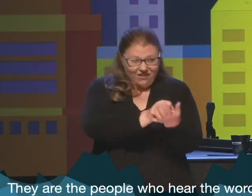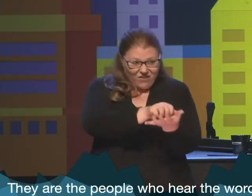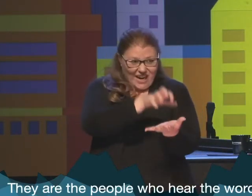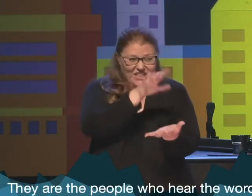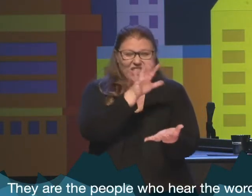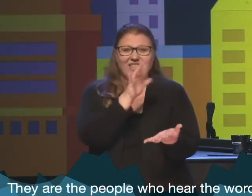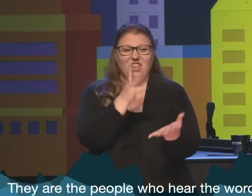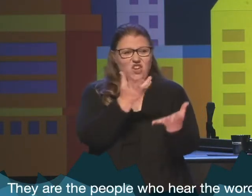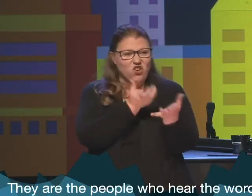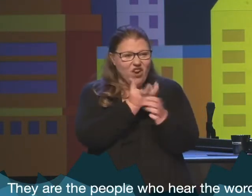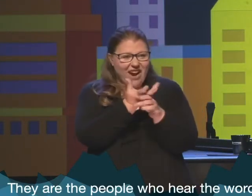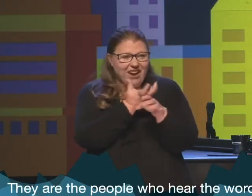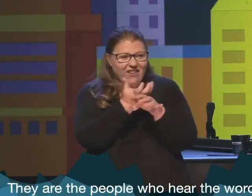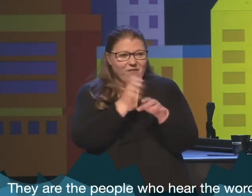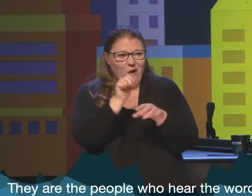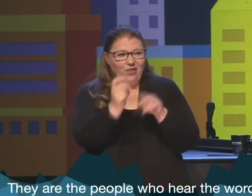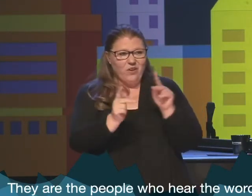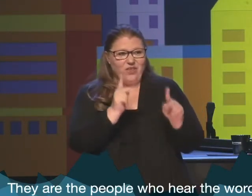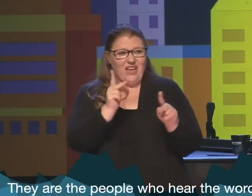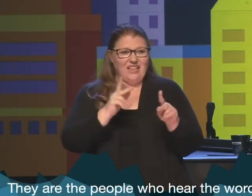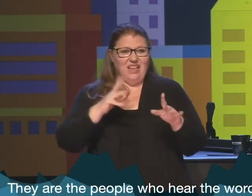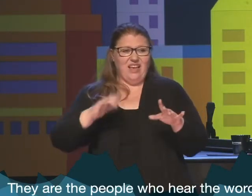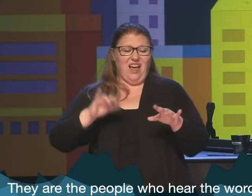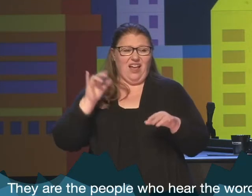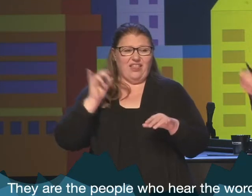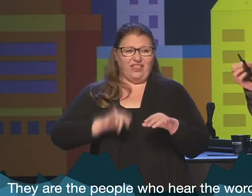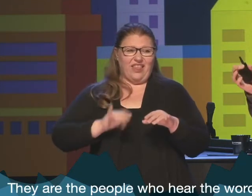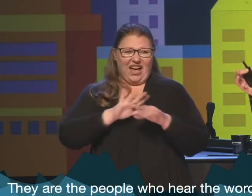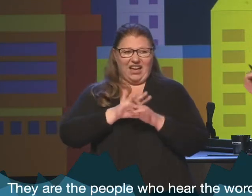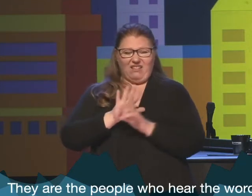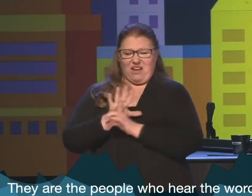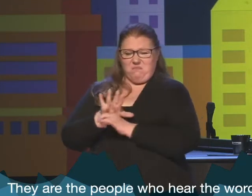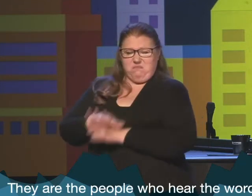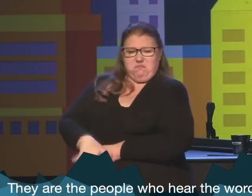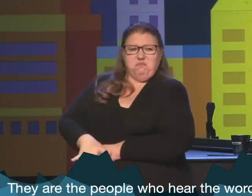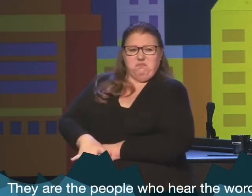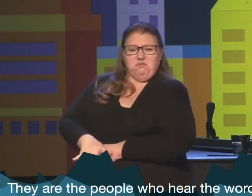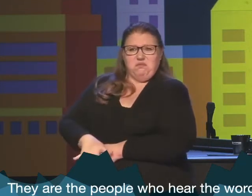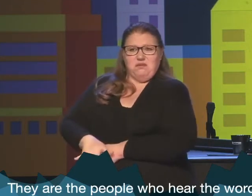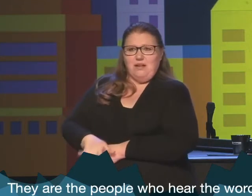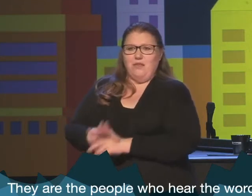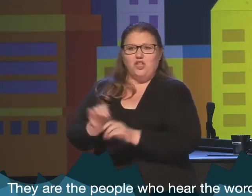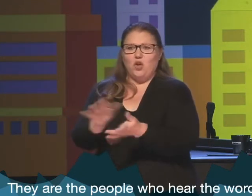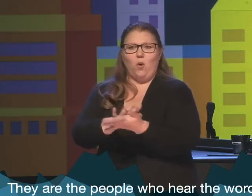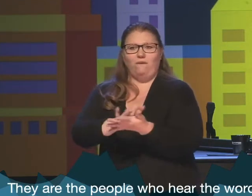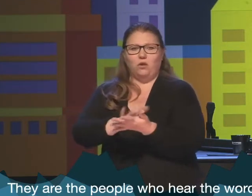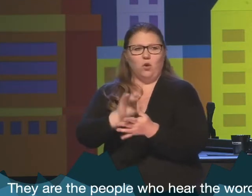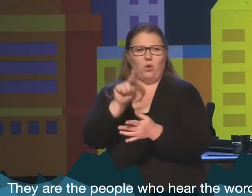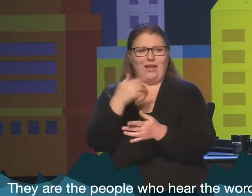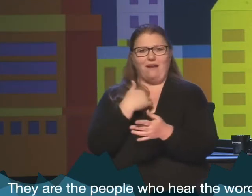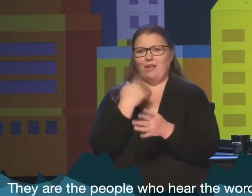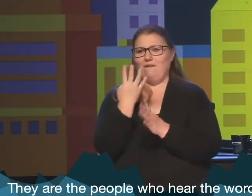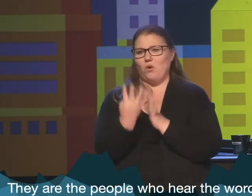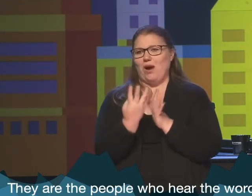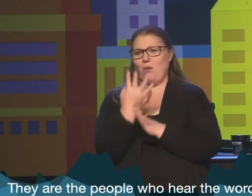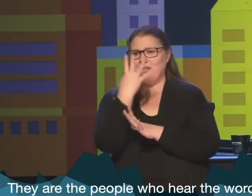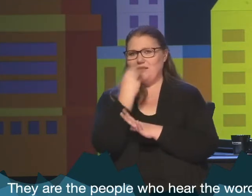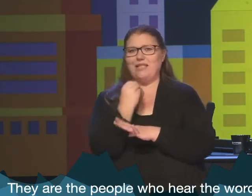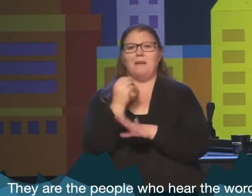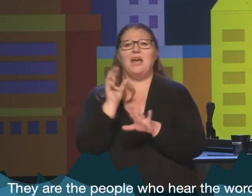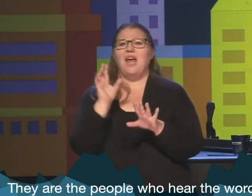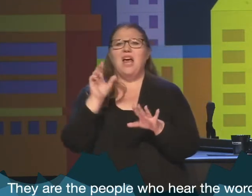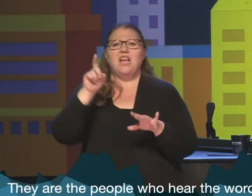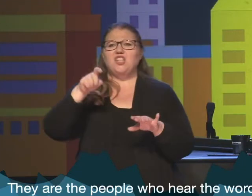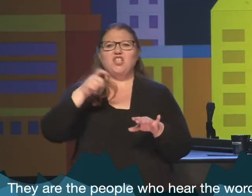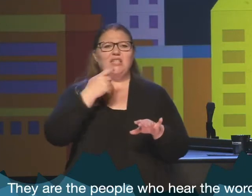craving for other things intrude and choke the word, and it bears no fruit. Can I just go so far? Again, no filter. I only got like 4 hours of sleep. This